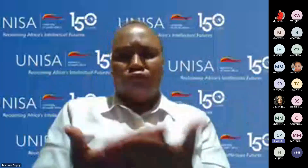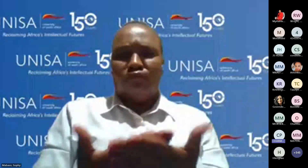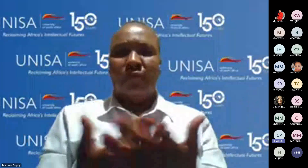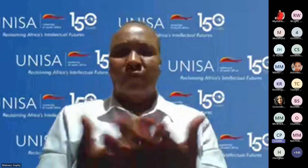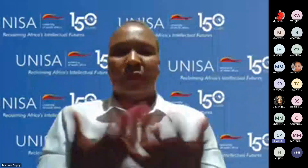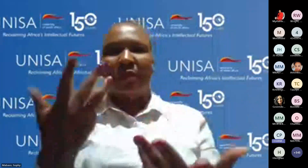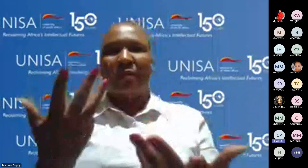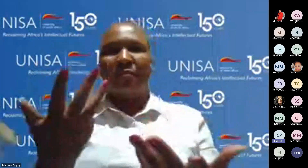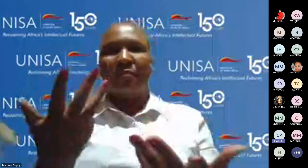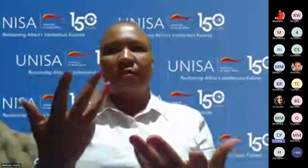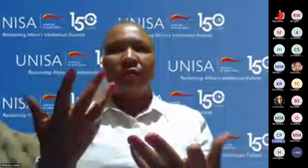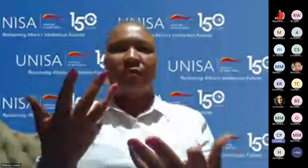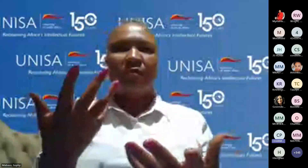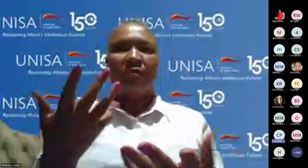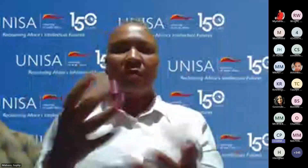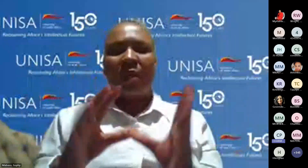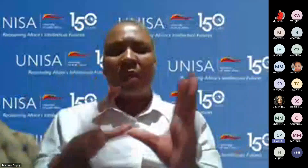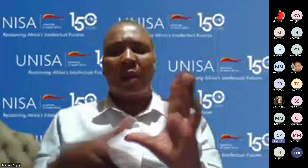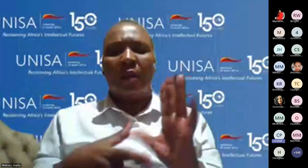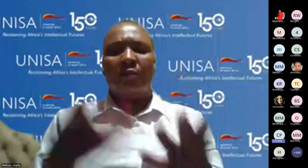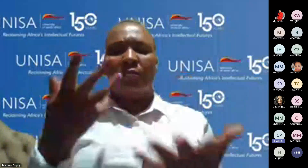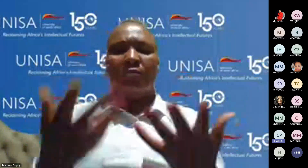instead that